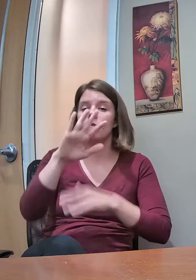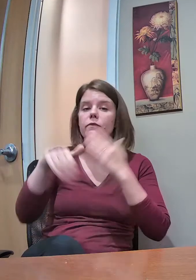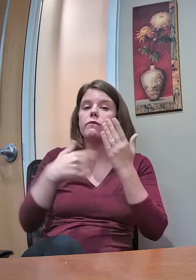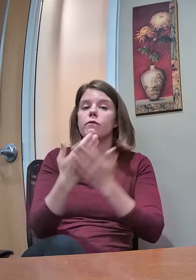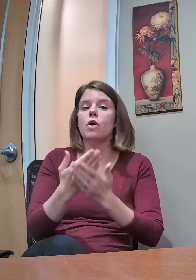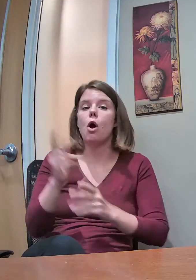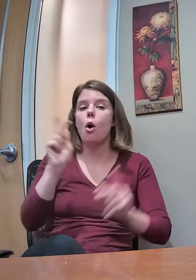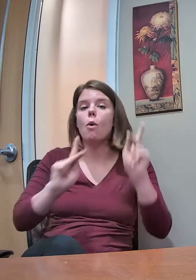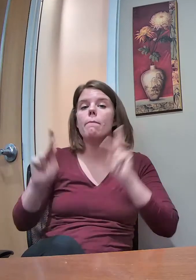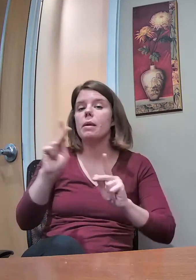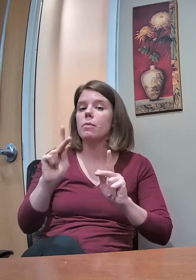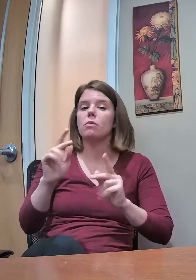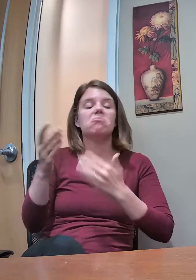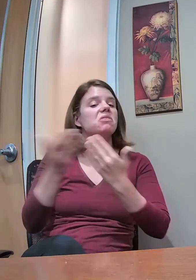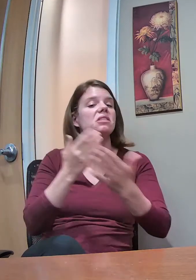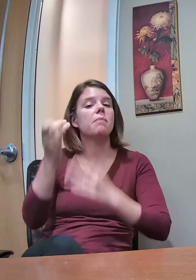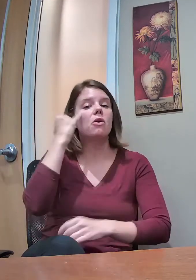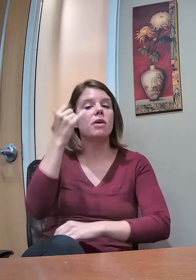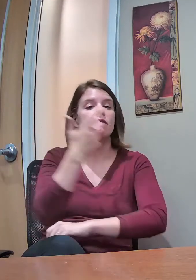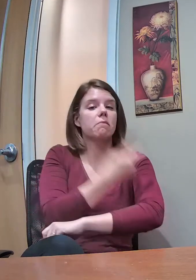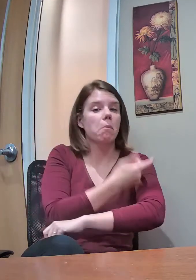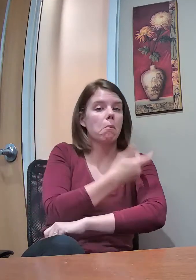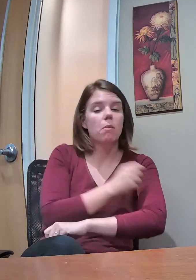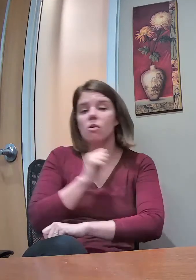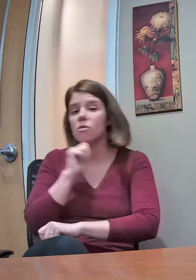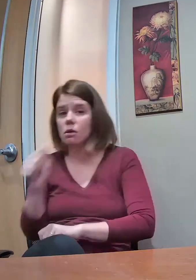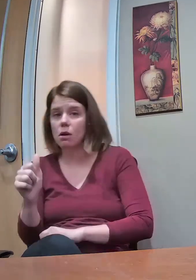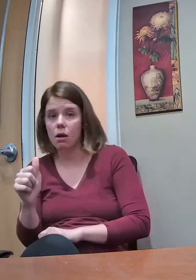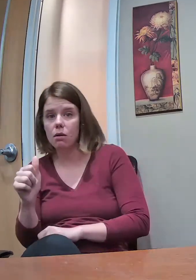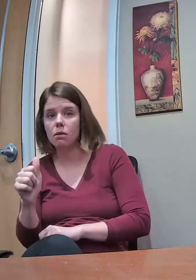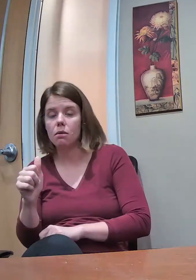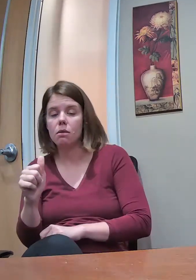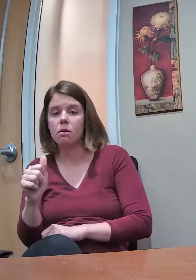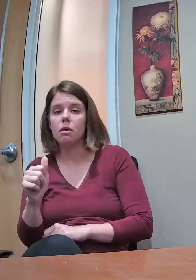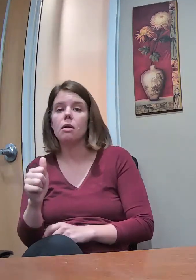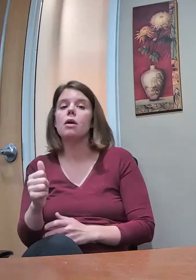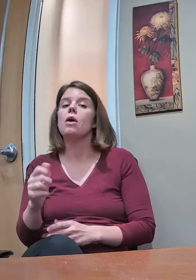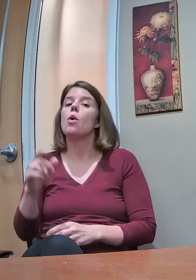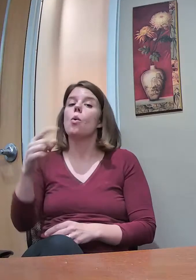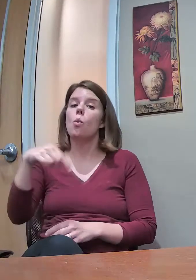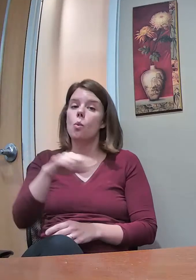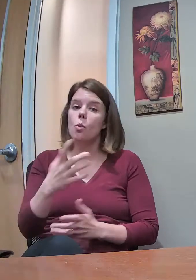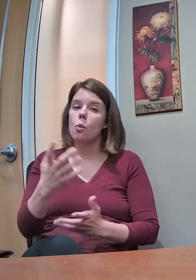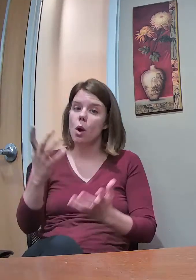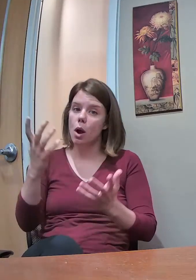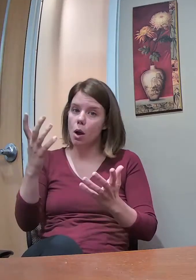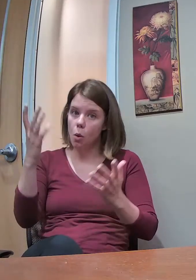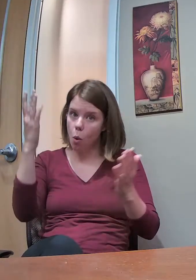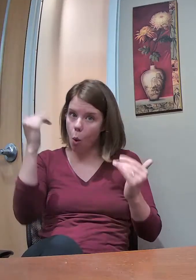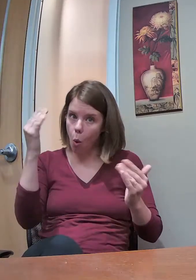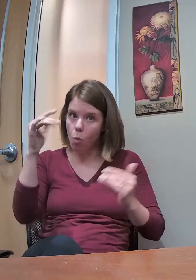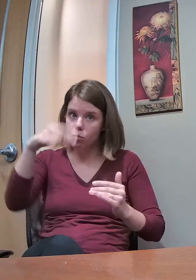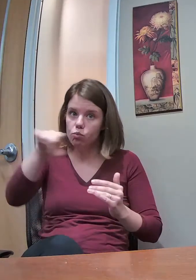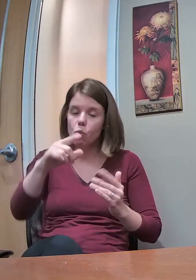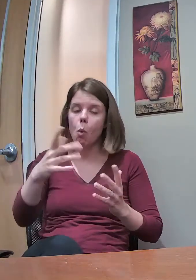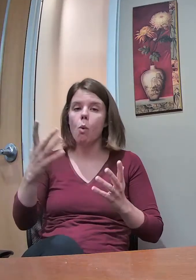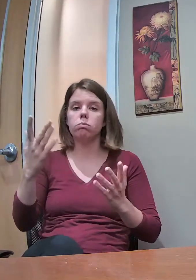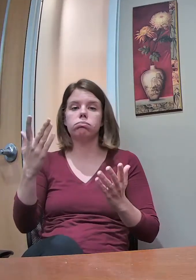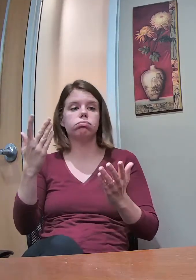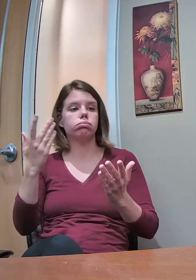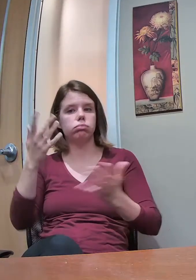regardless of immunization status, the ability to socialize with loved ones.